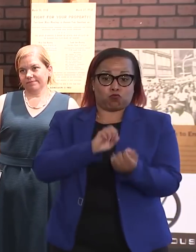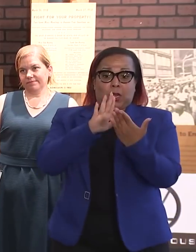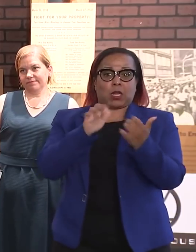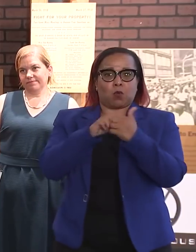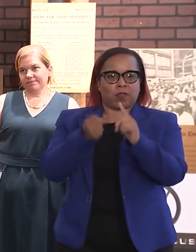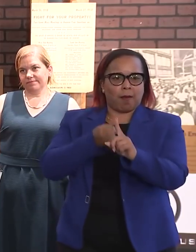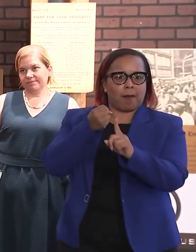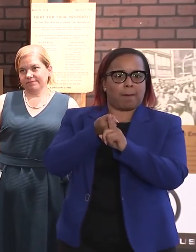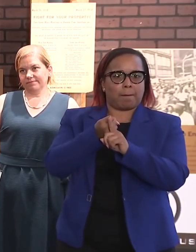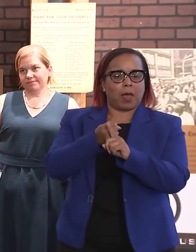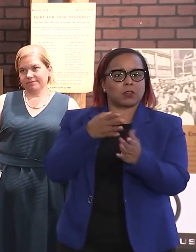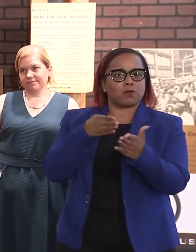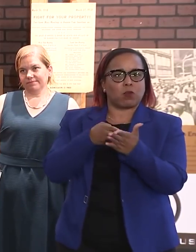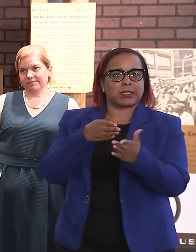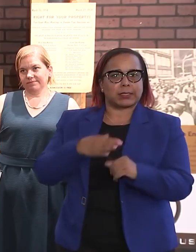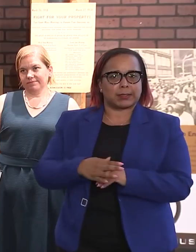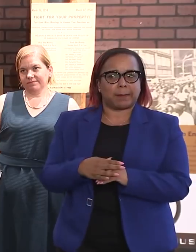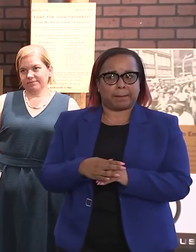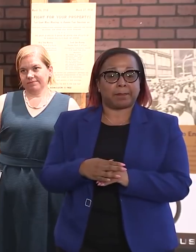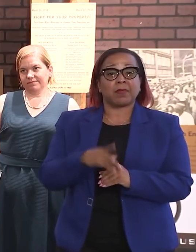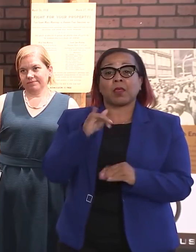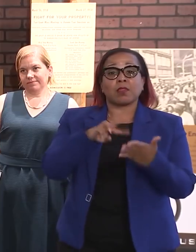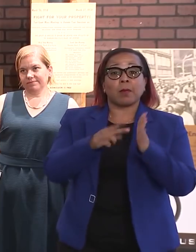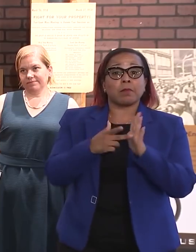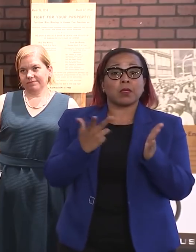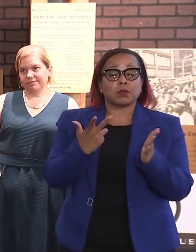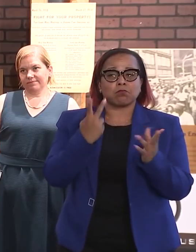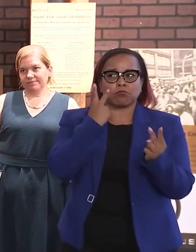the impacts of racism. That means